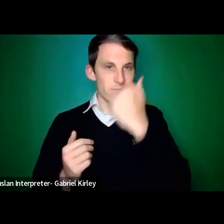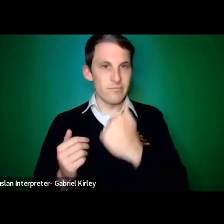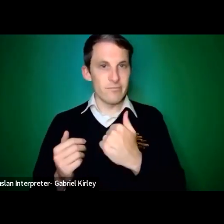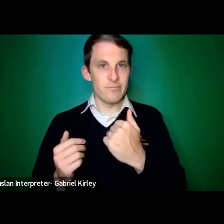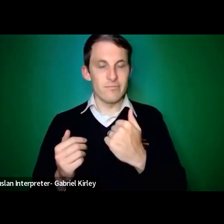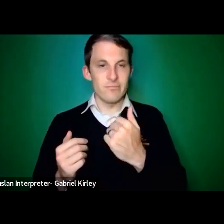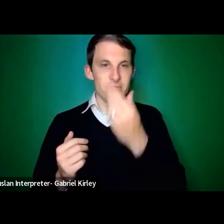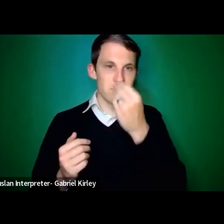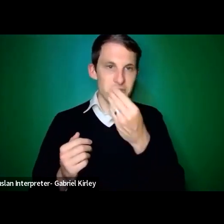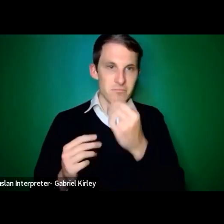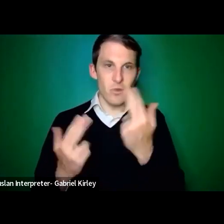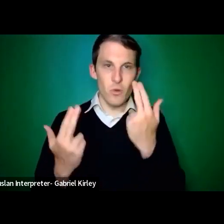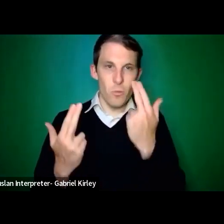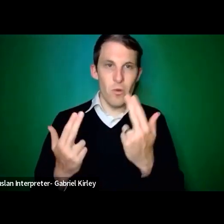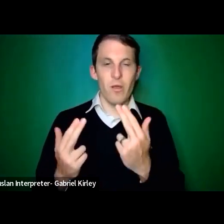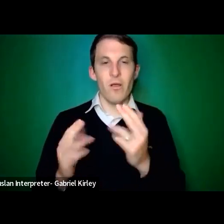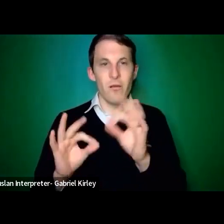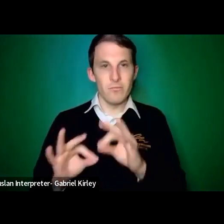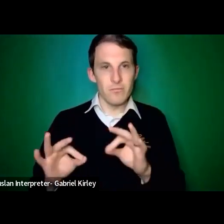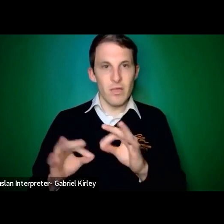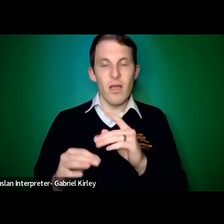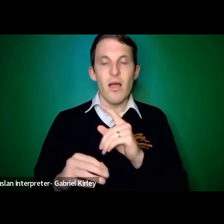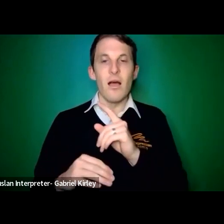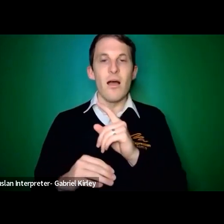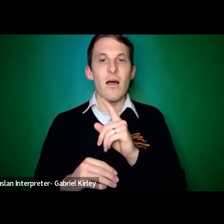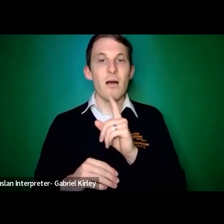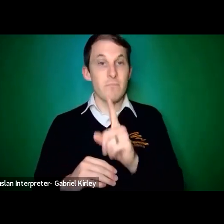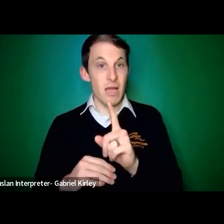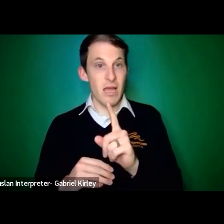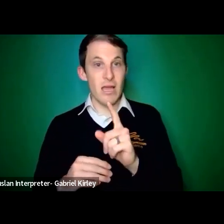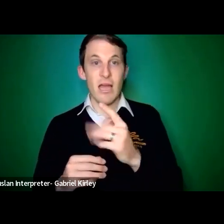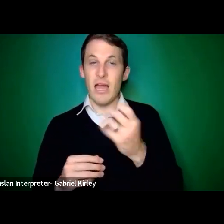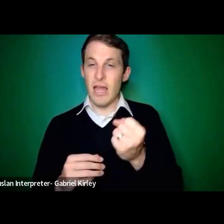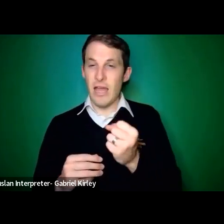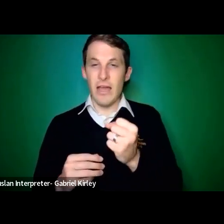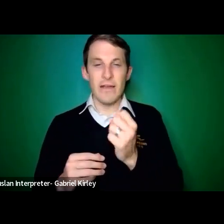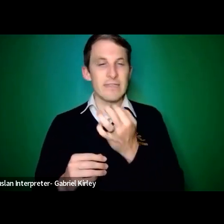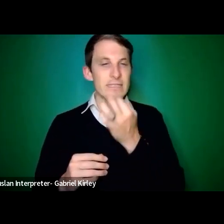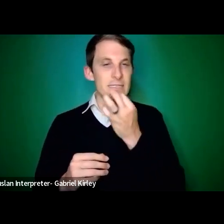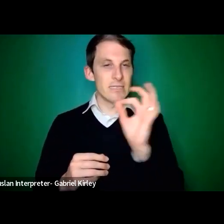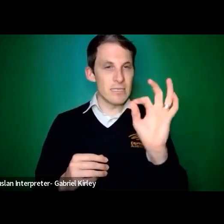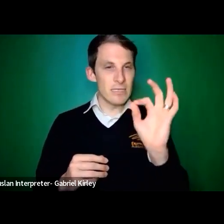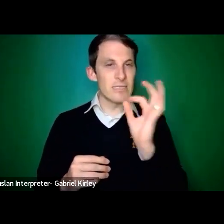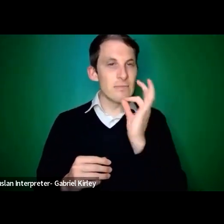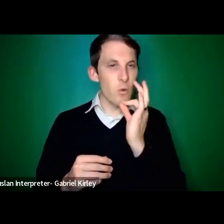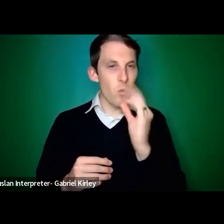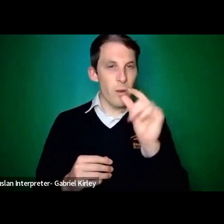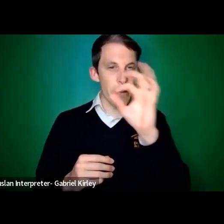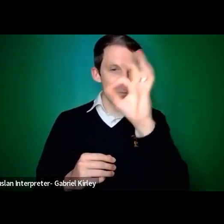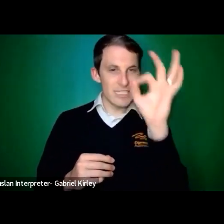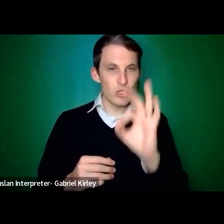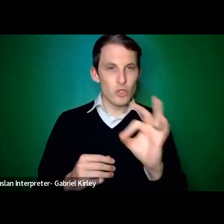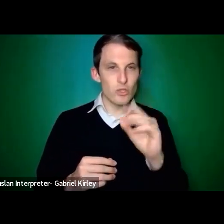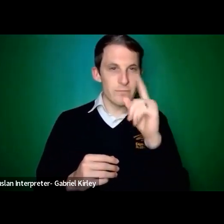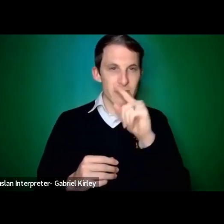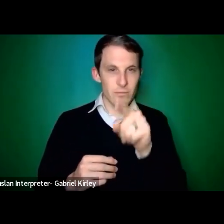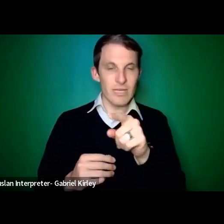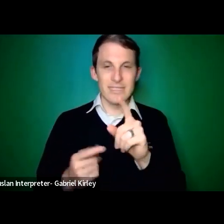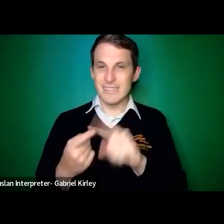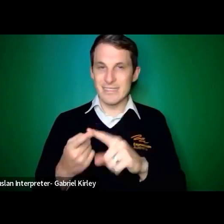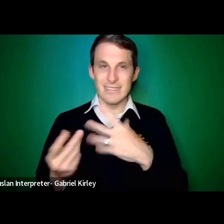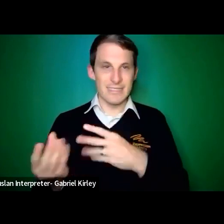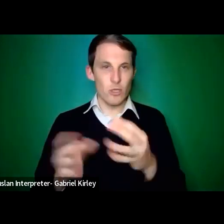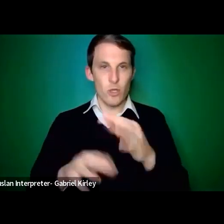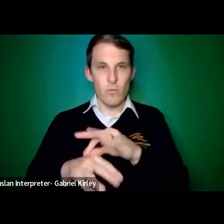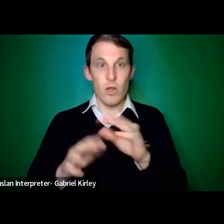condition. However, there is still a reasonable minority of children that will need hospitalisation and some that will need ICU, and